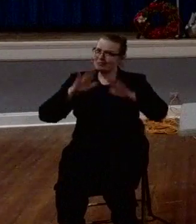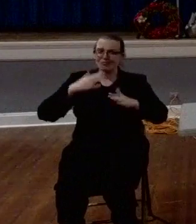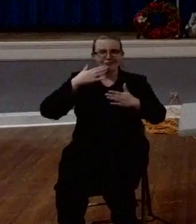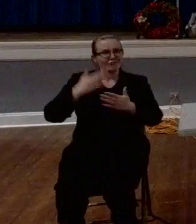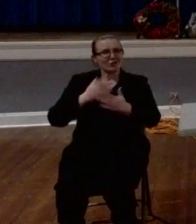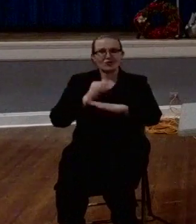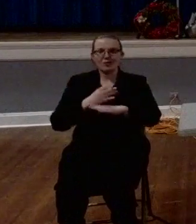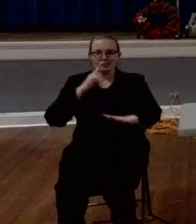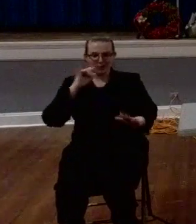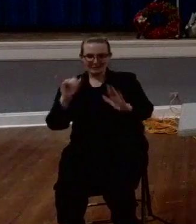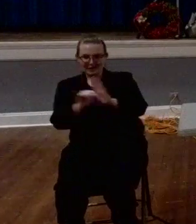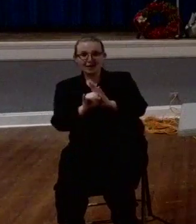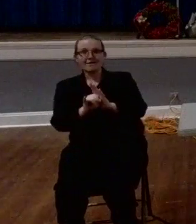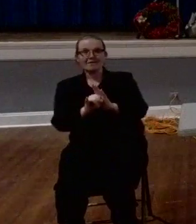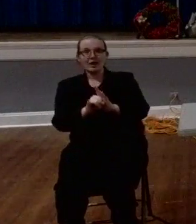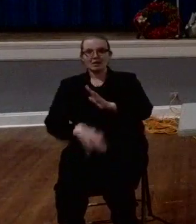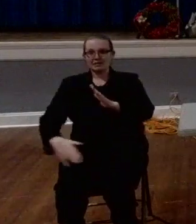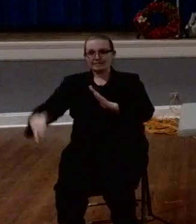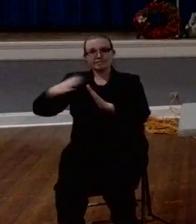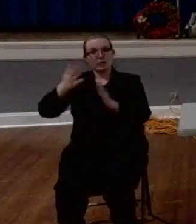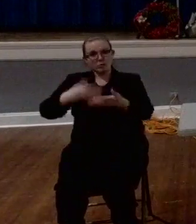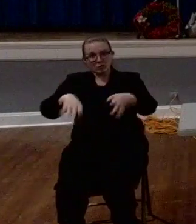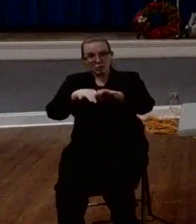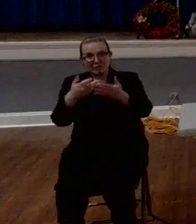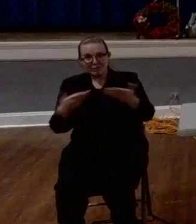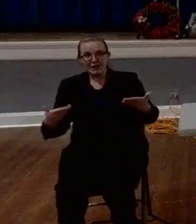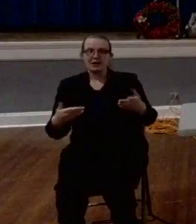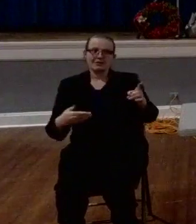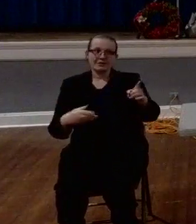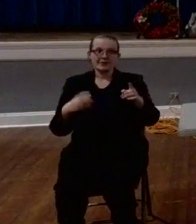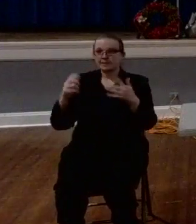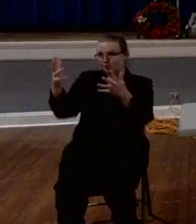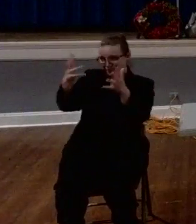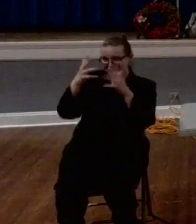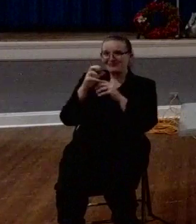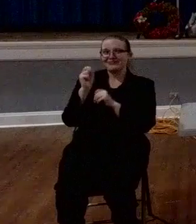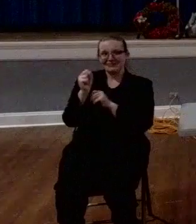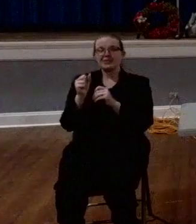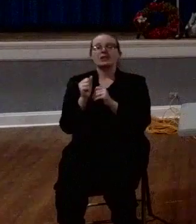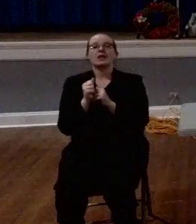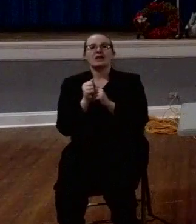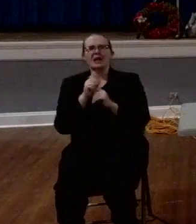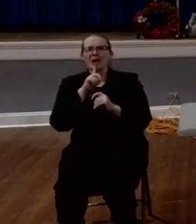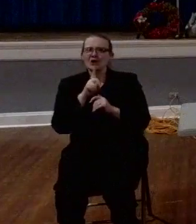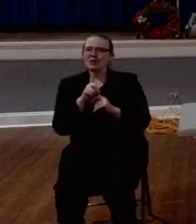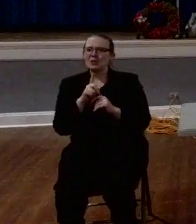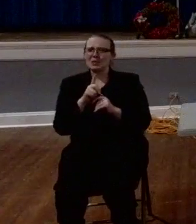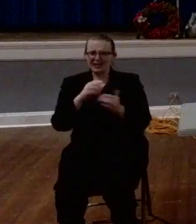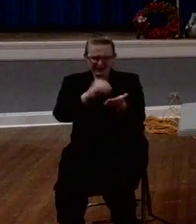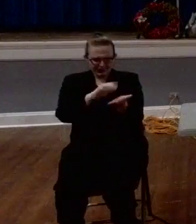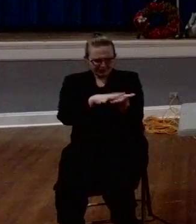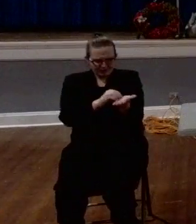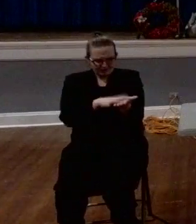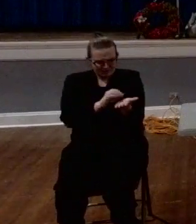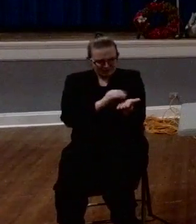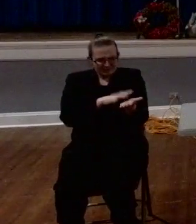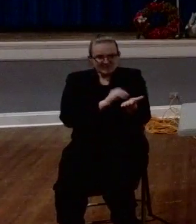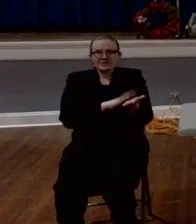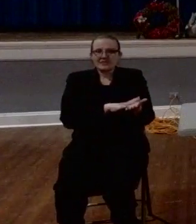in identifying the high points and yes, and getting them down on paper, because these